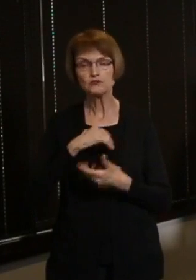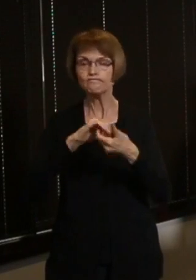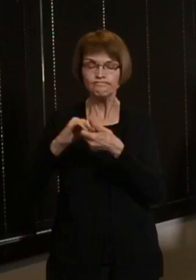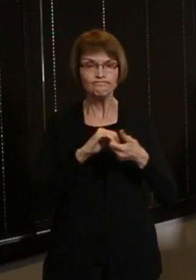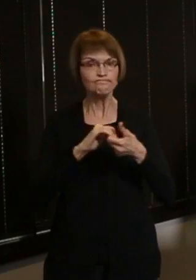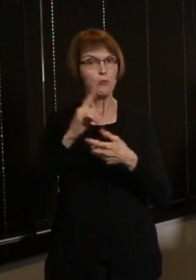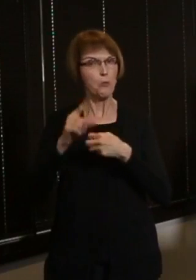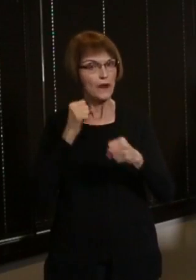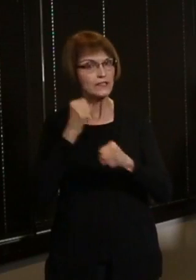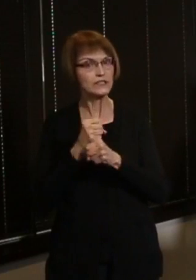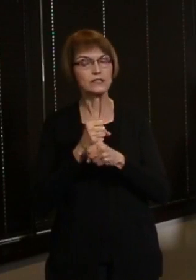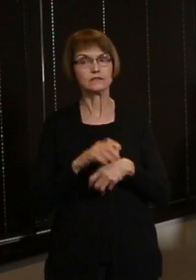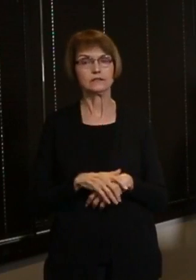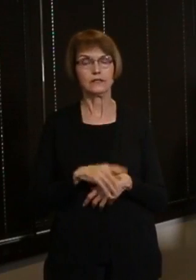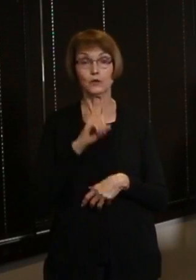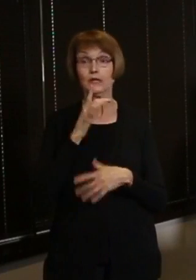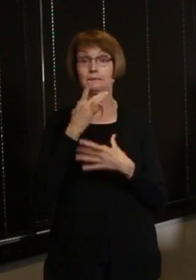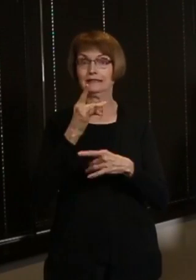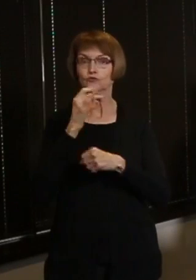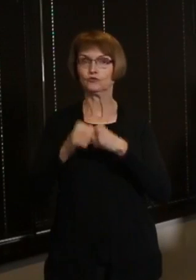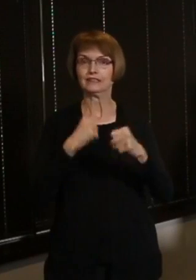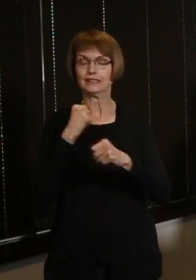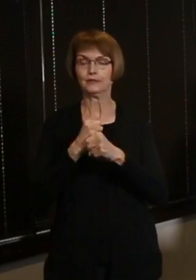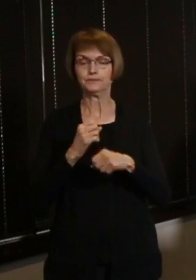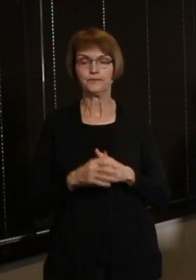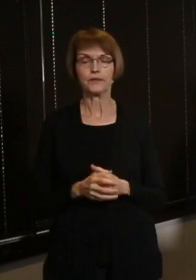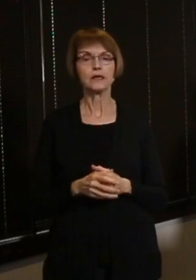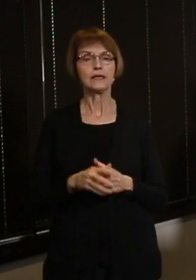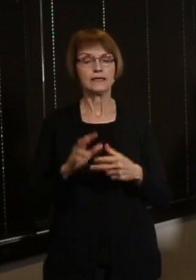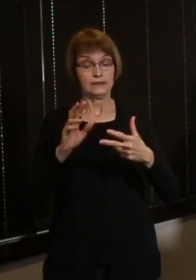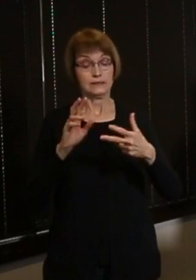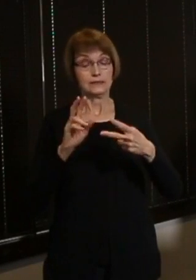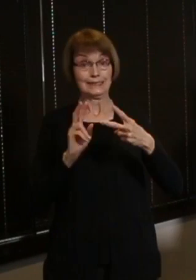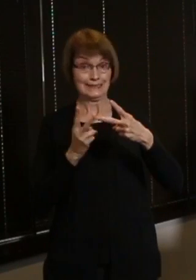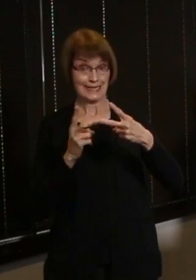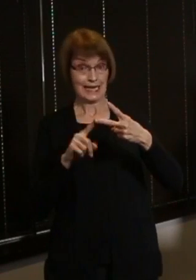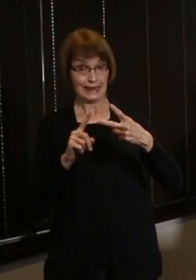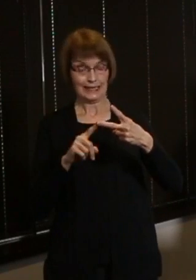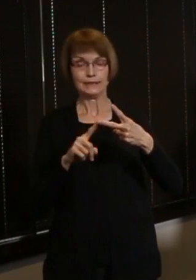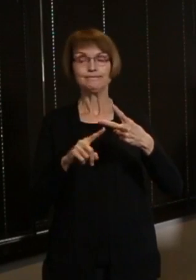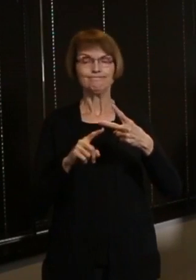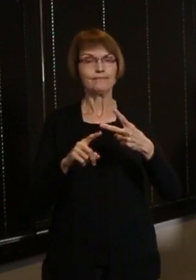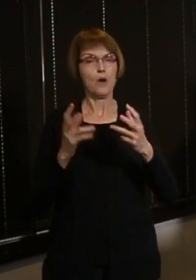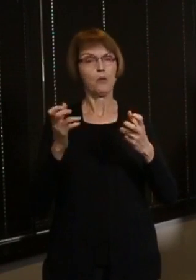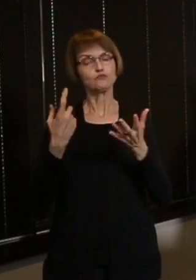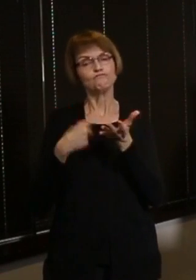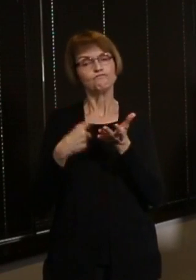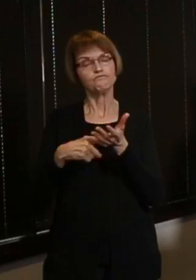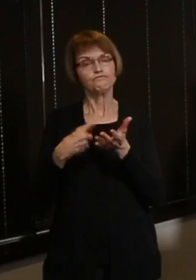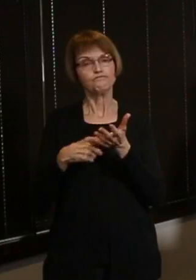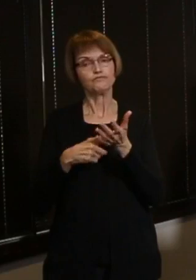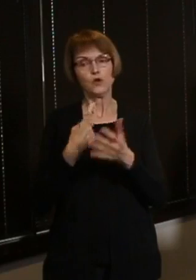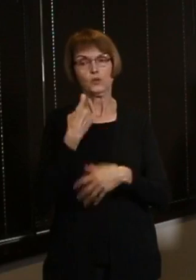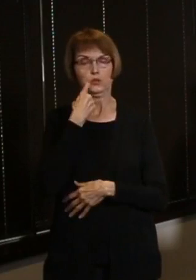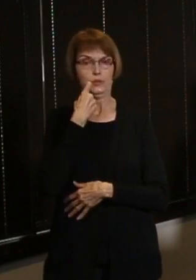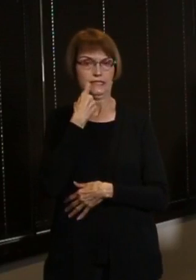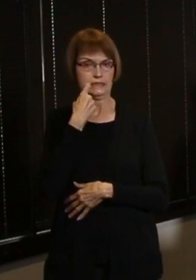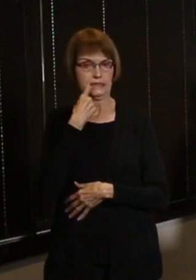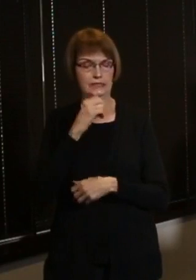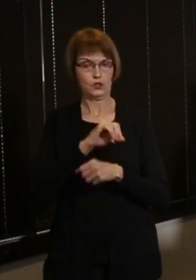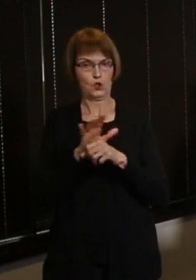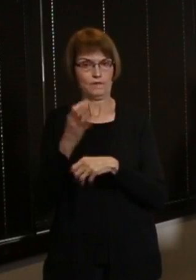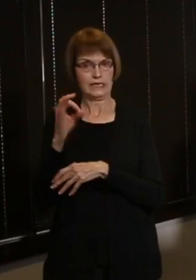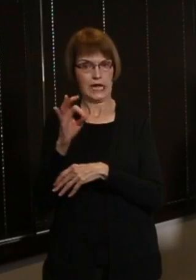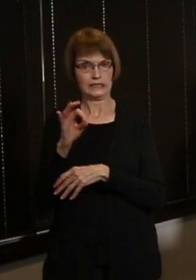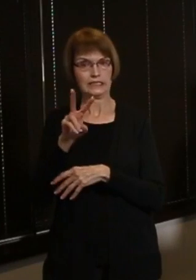certainly been an interesting year. Secondly, I also wanted to talk a little bit more about recent developments with the